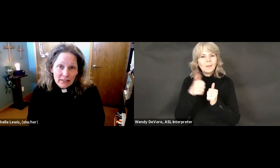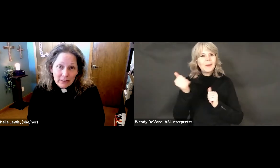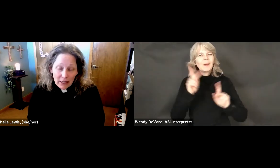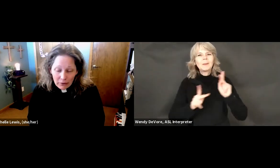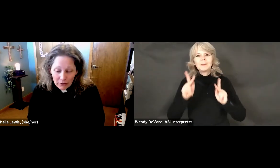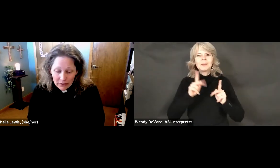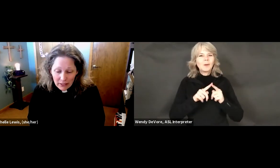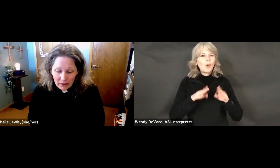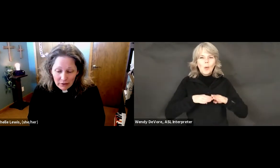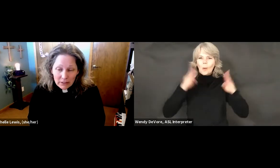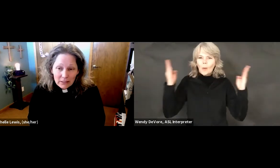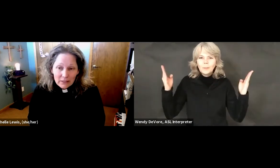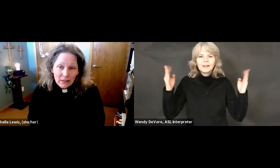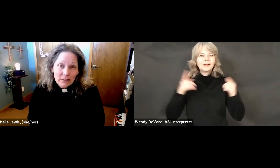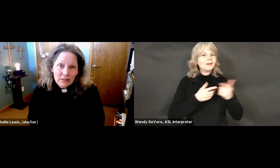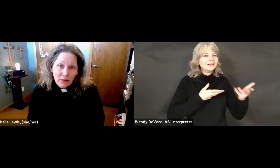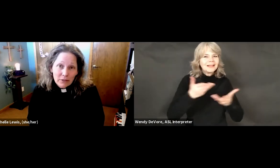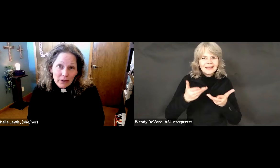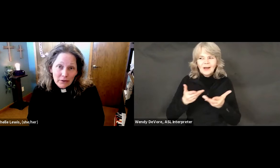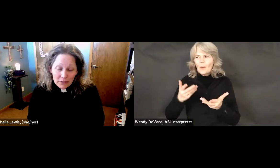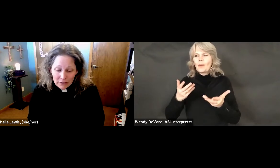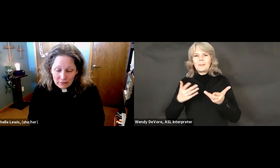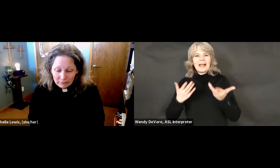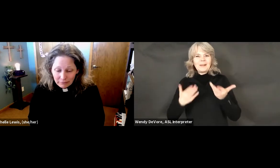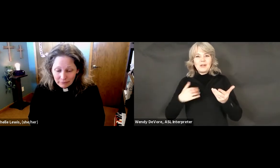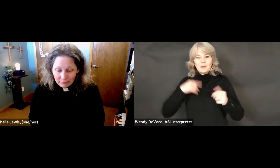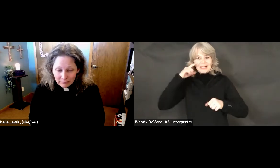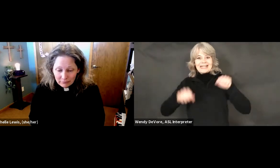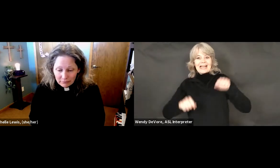cause us to doubt ourselves and to doubt others.